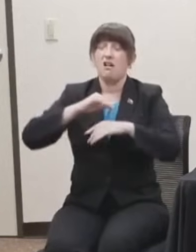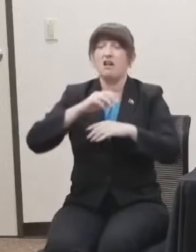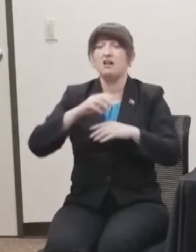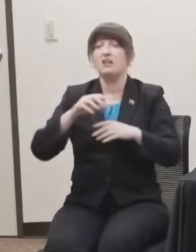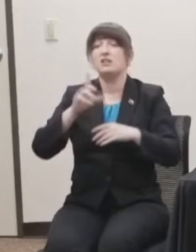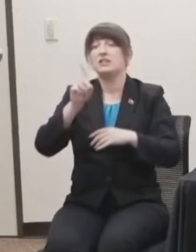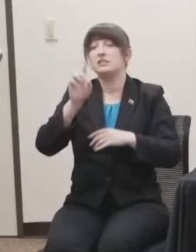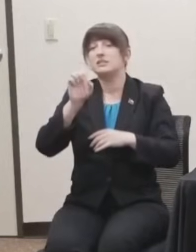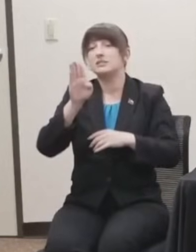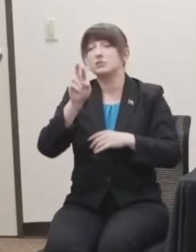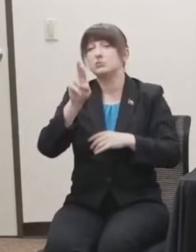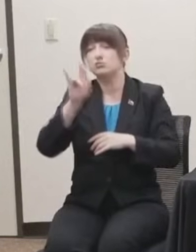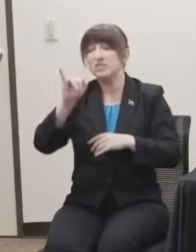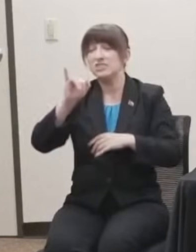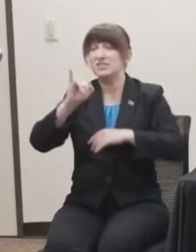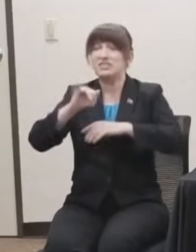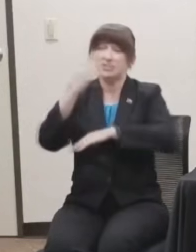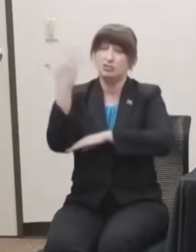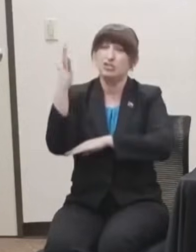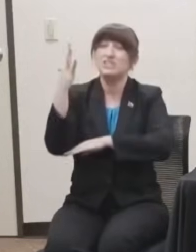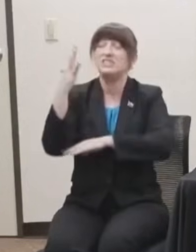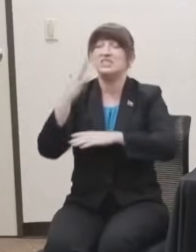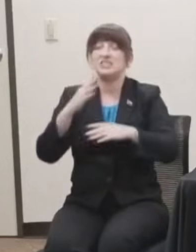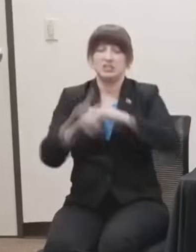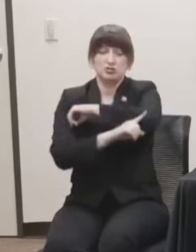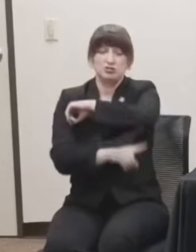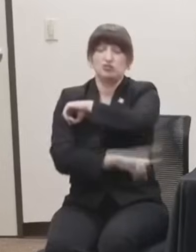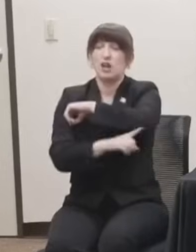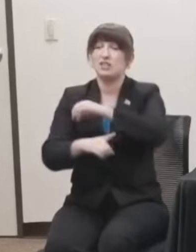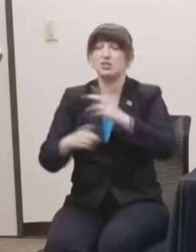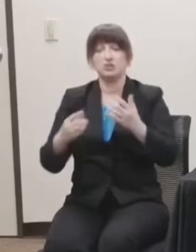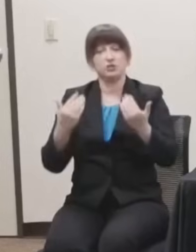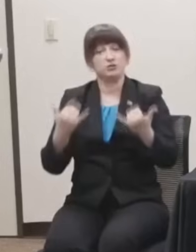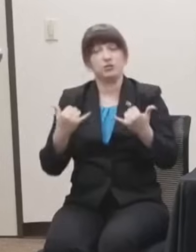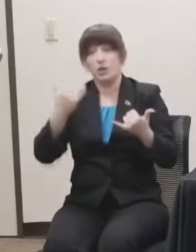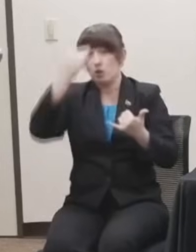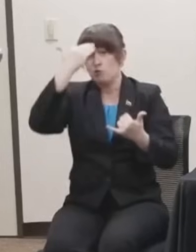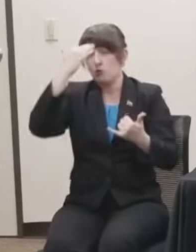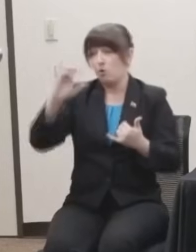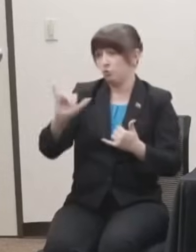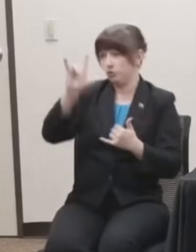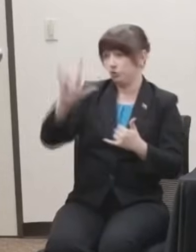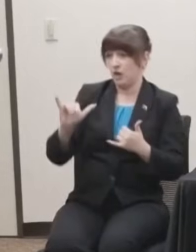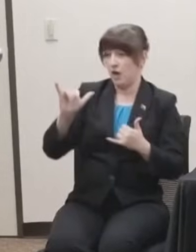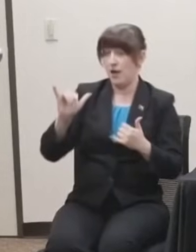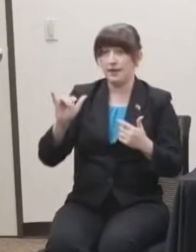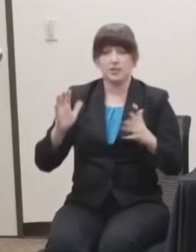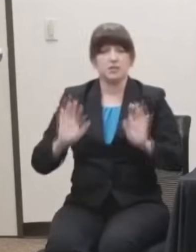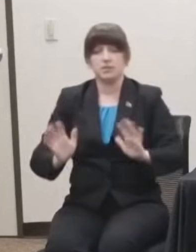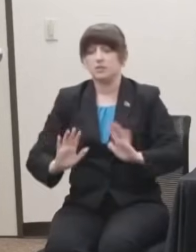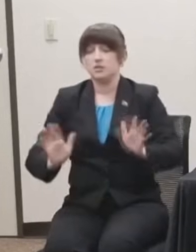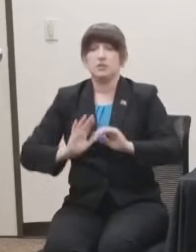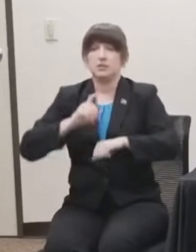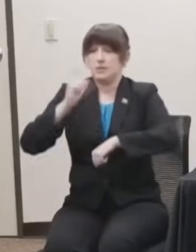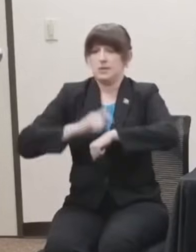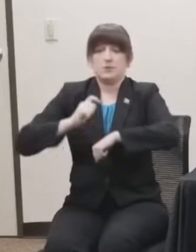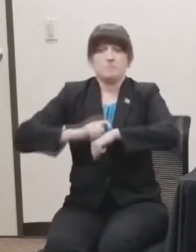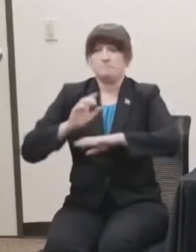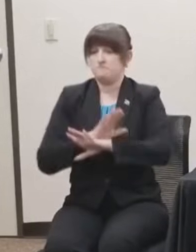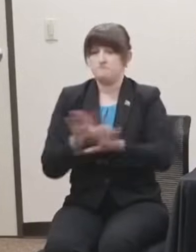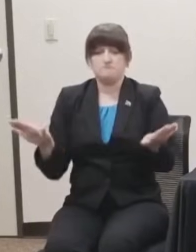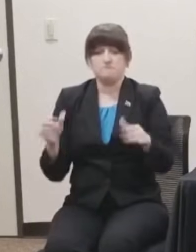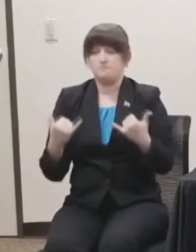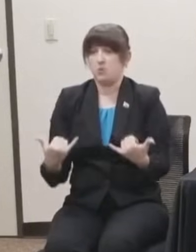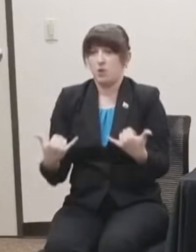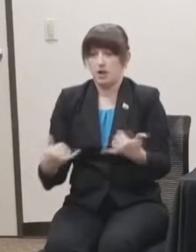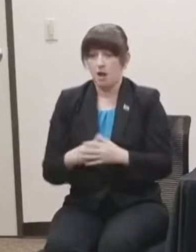but critically, stay off the lakes. It's July. People are used to summer, and this is not a good time to be out there. To want to echo, we're working very